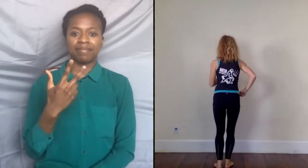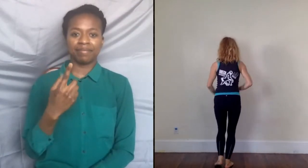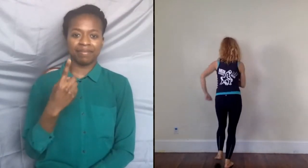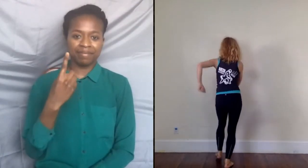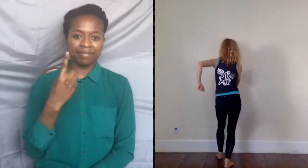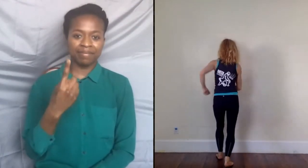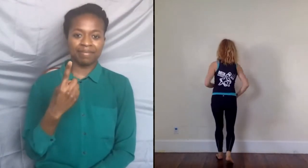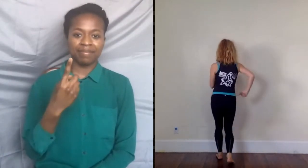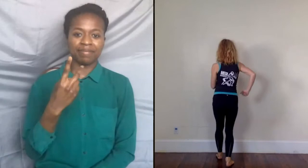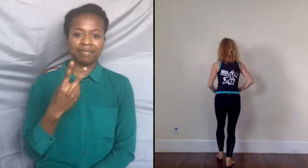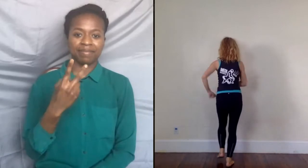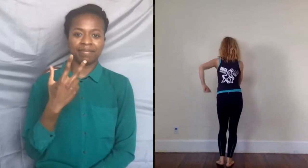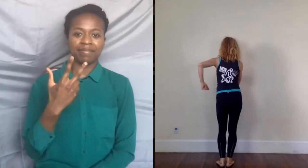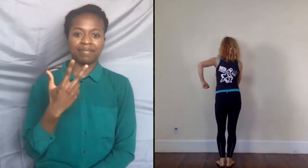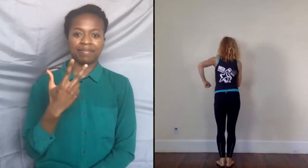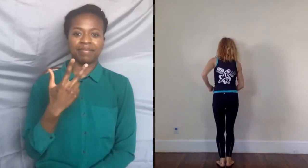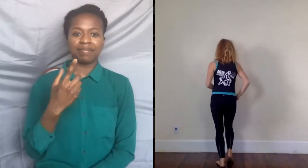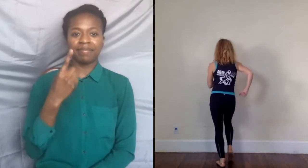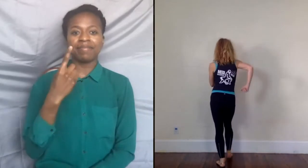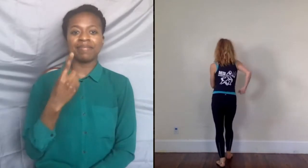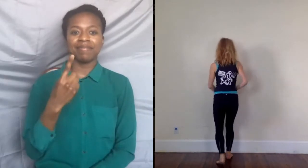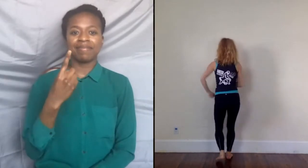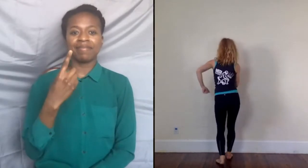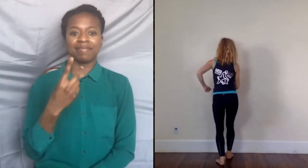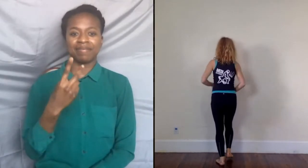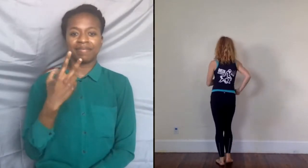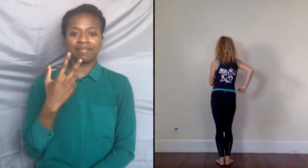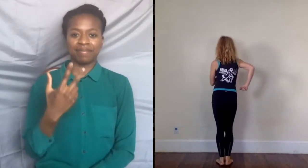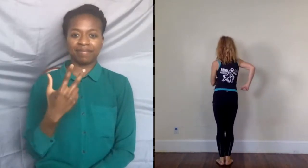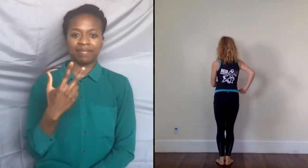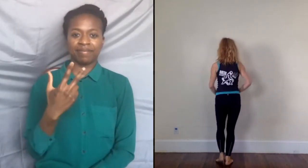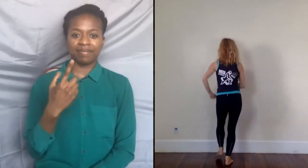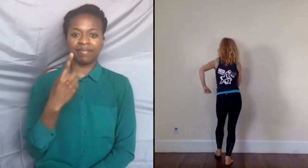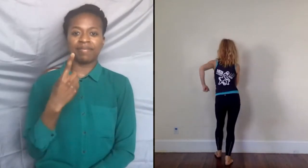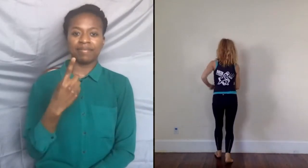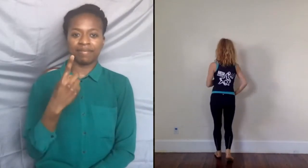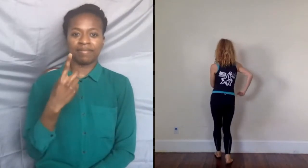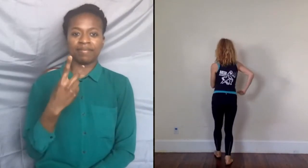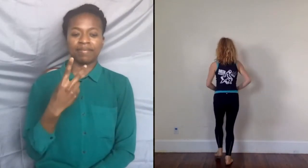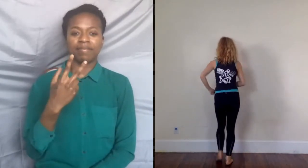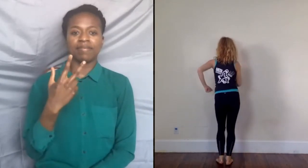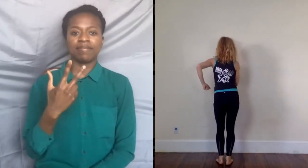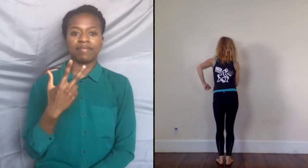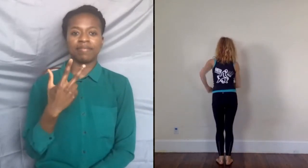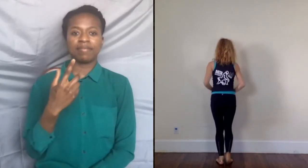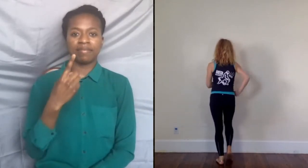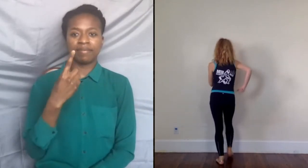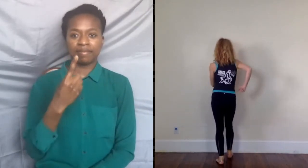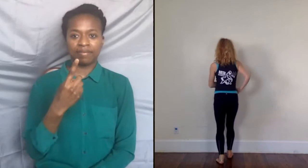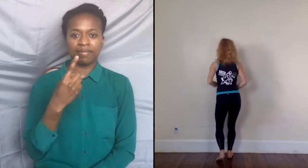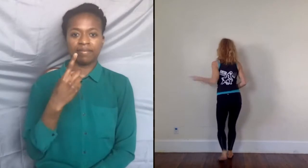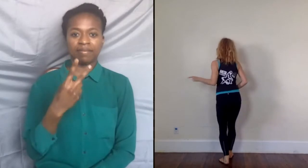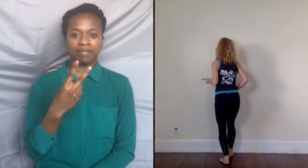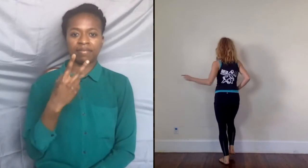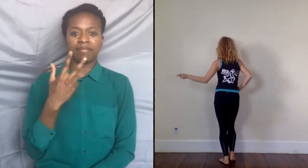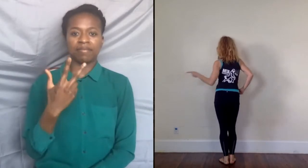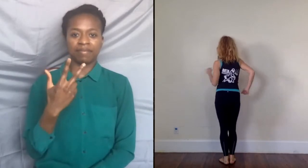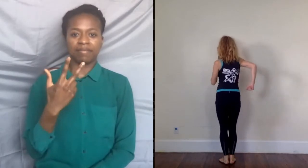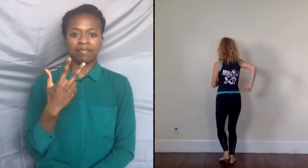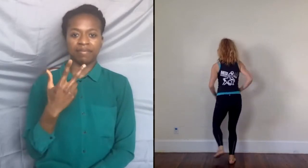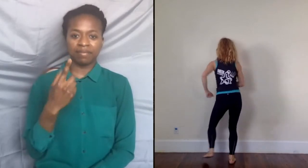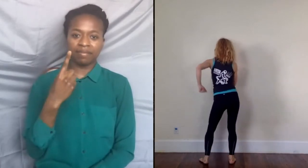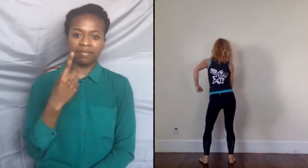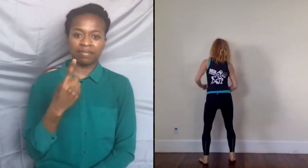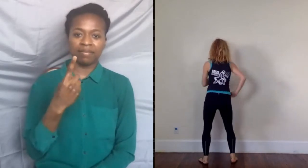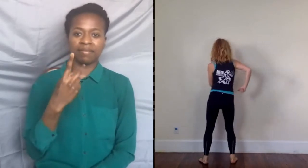front. And 1, 2, 3. 1, 2, 3. 1, 2, 3. 1 to the